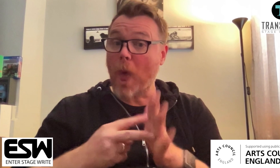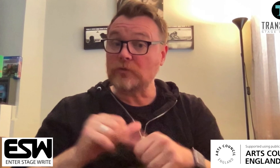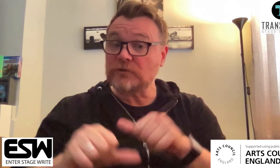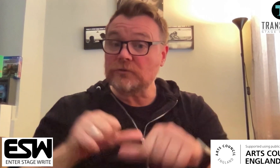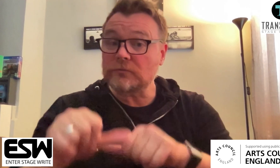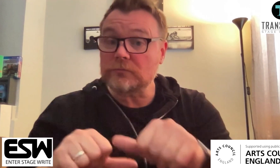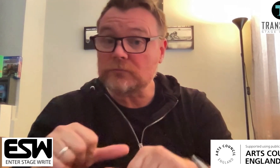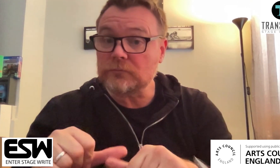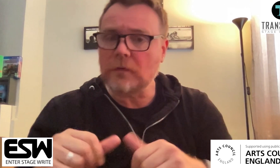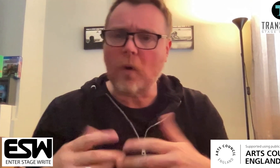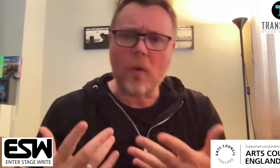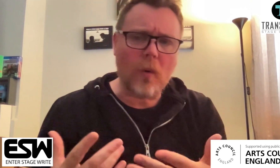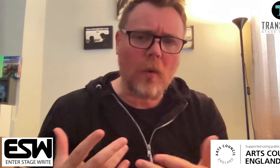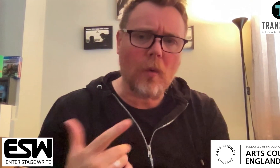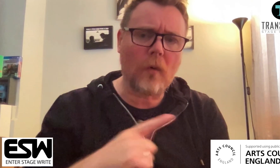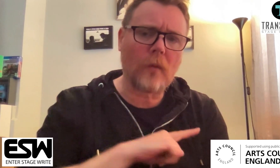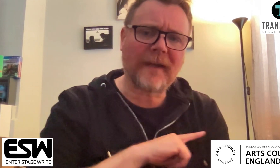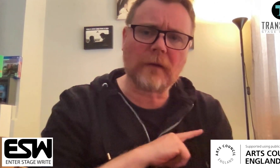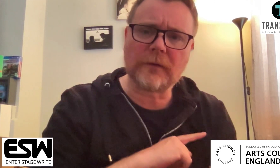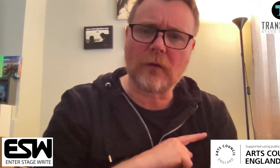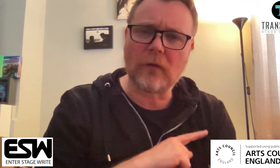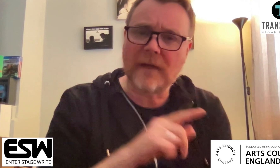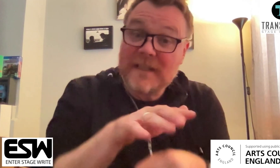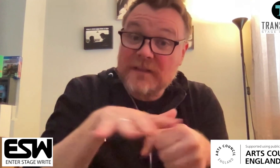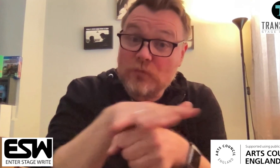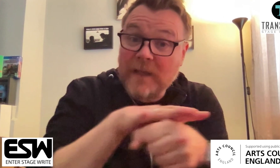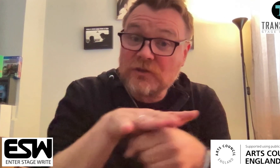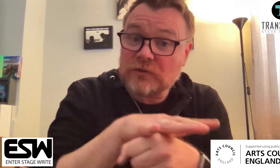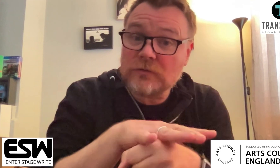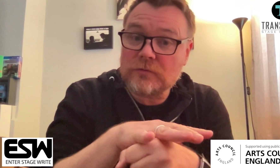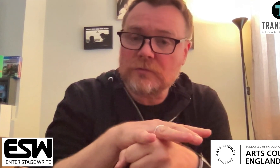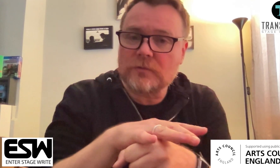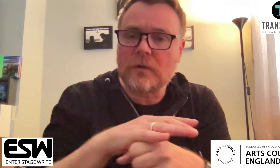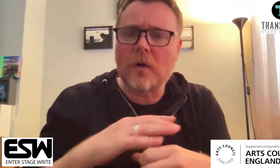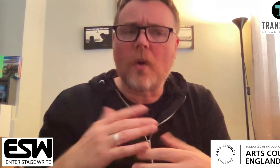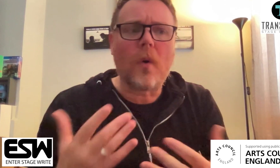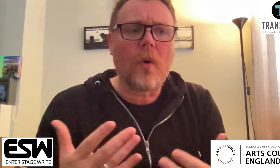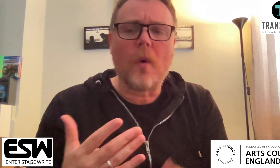Is it the plot? Is it because of the actual scenario, the situation?